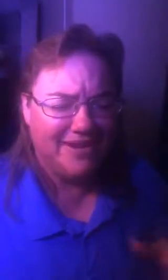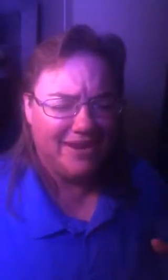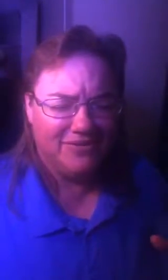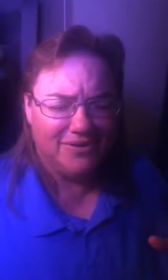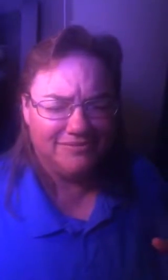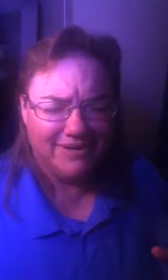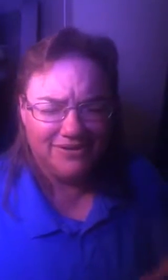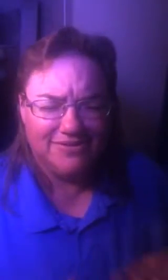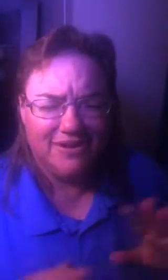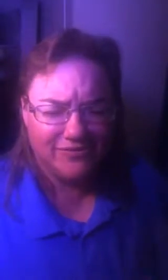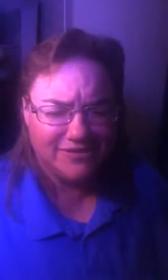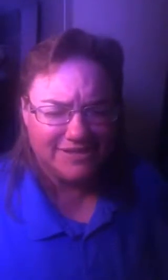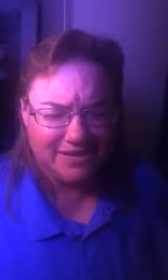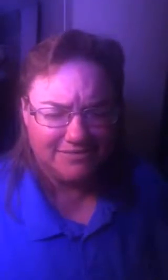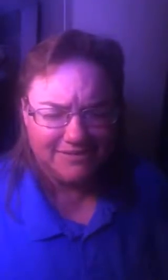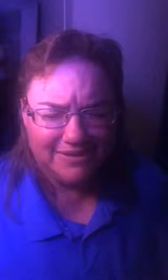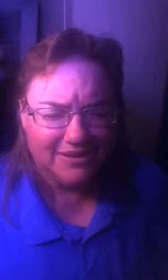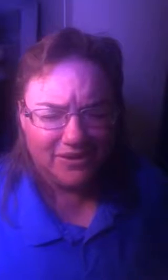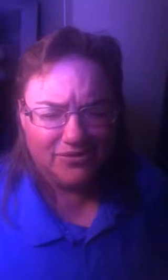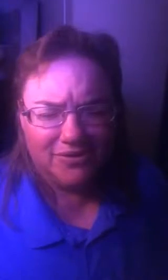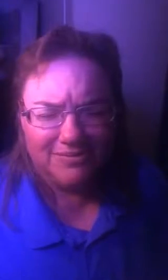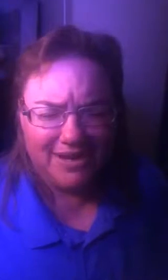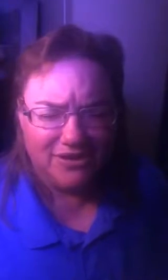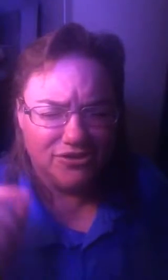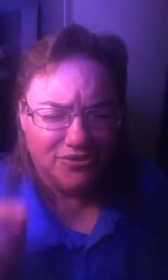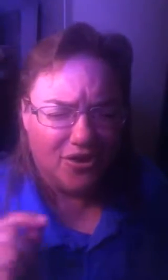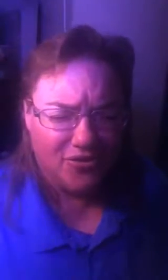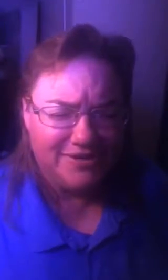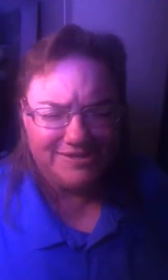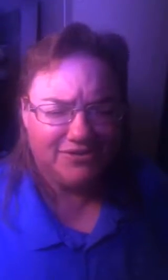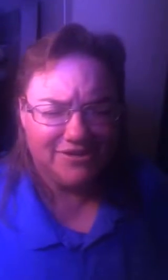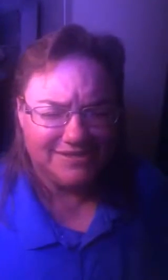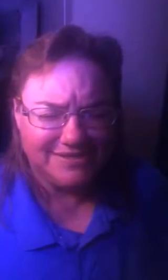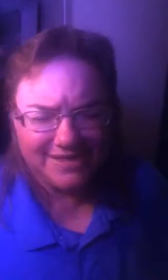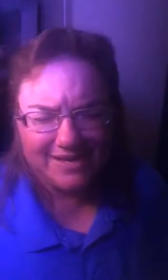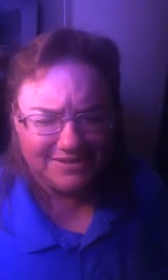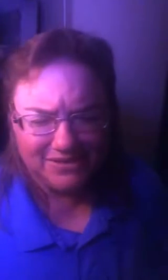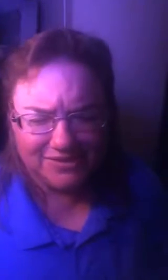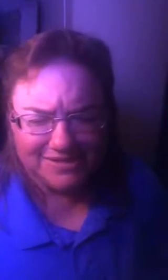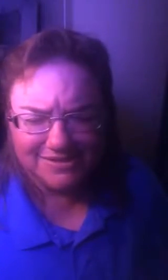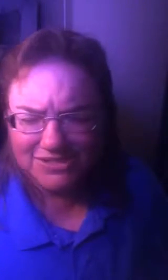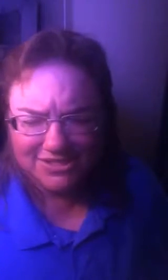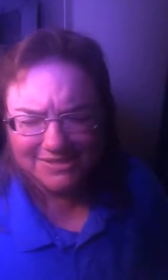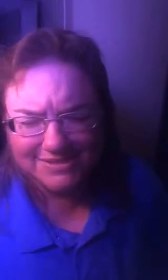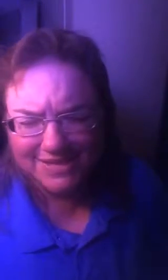day, Lord, and you never forsake me. Lord, may you always increase as I decrease, in Jesus'